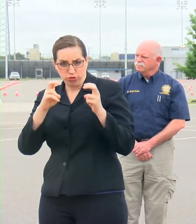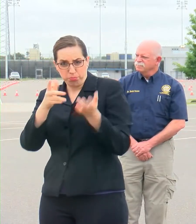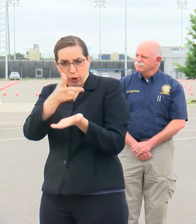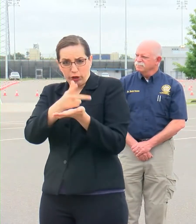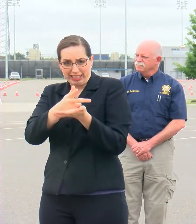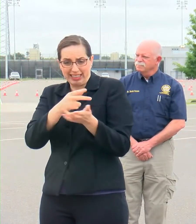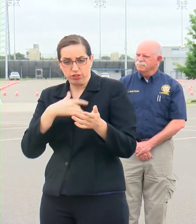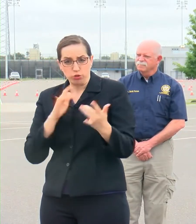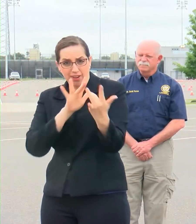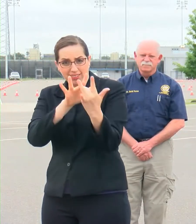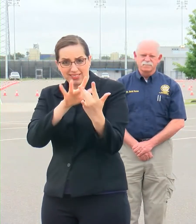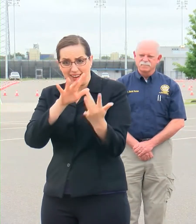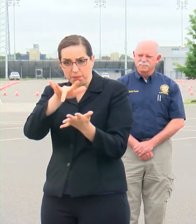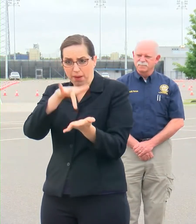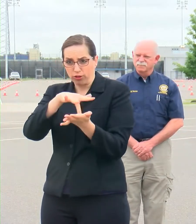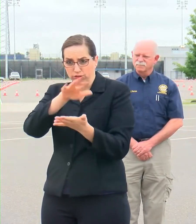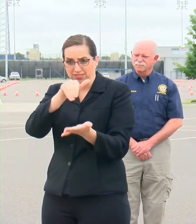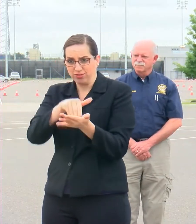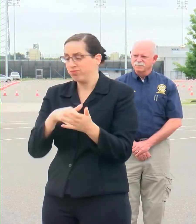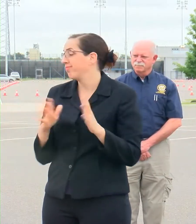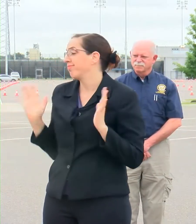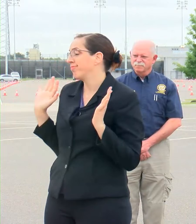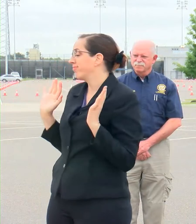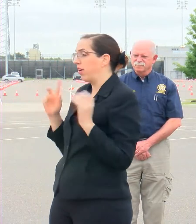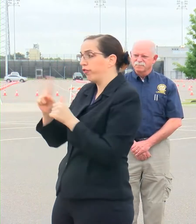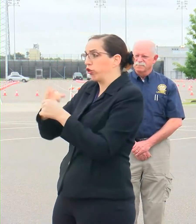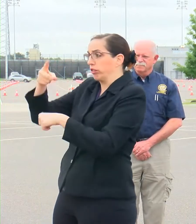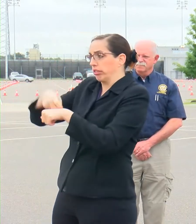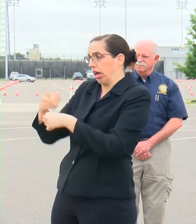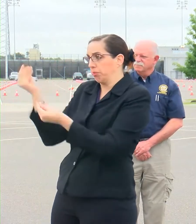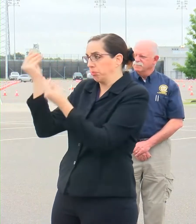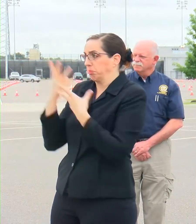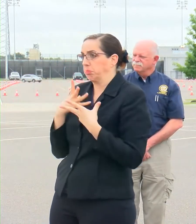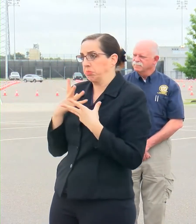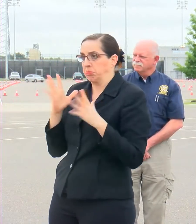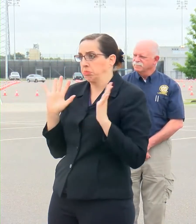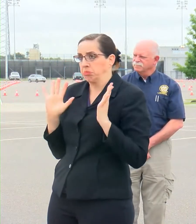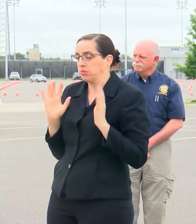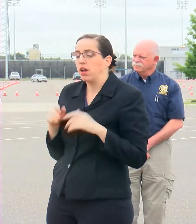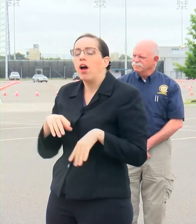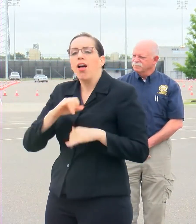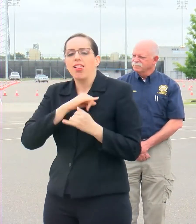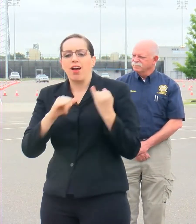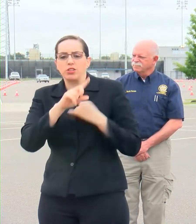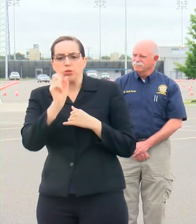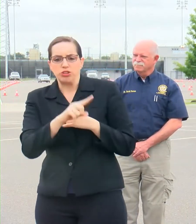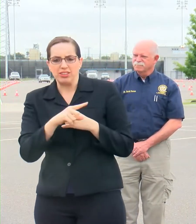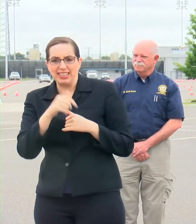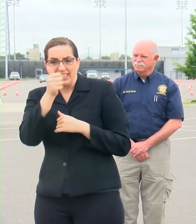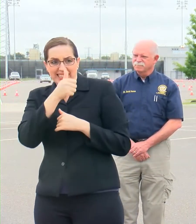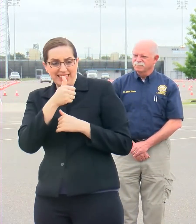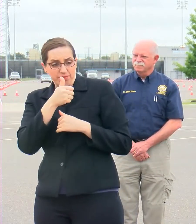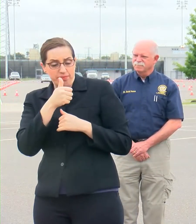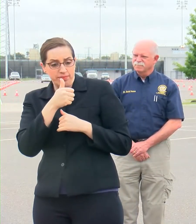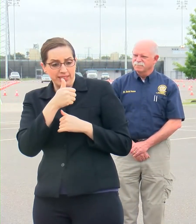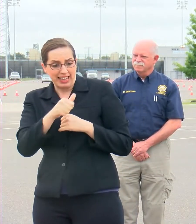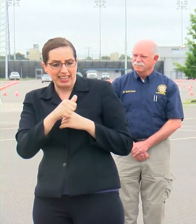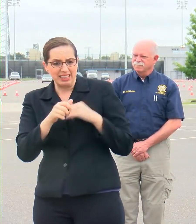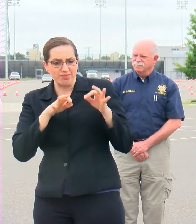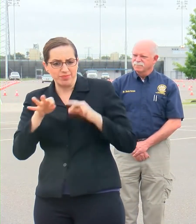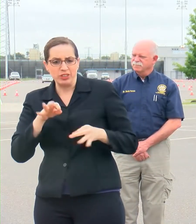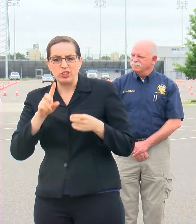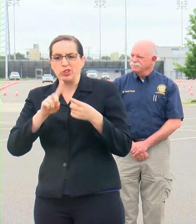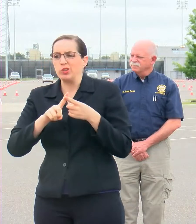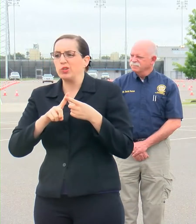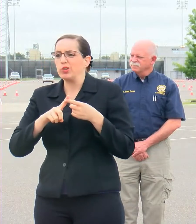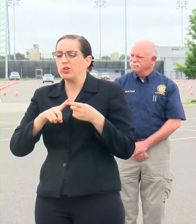out to the medical center about it? No, but this is the first time anyone has approached me. And finally, have you given any instruction to utilities that are